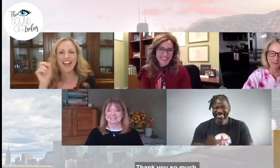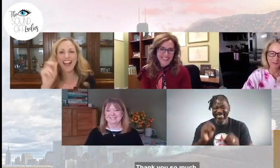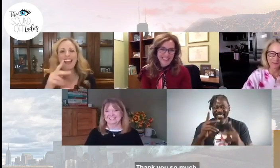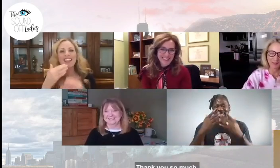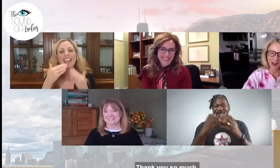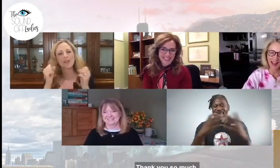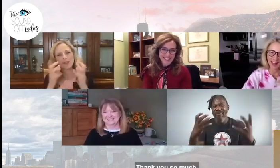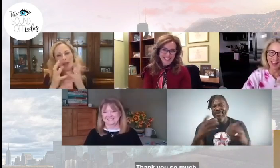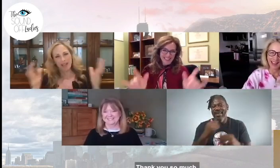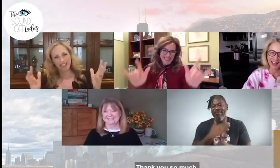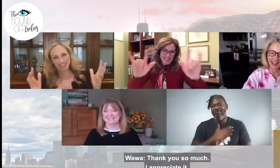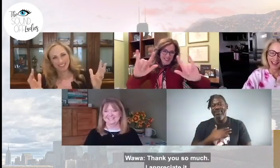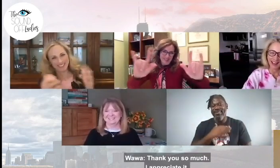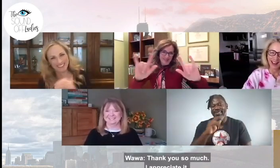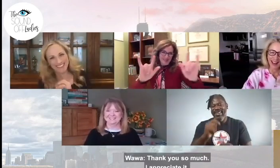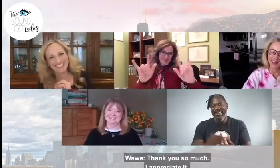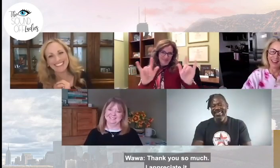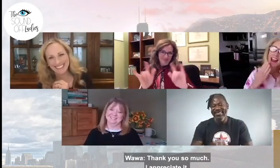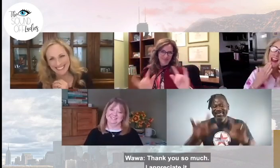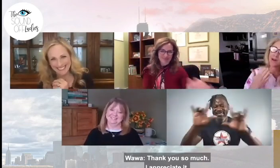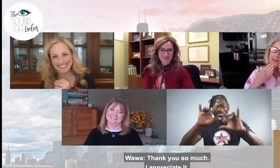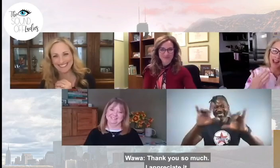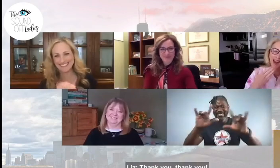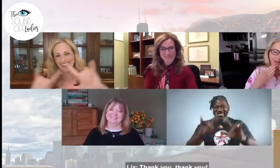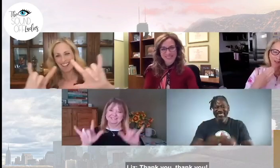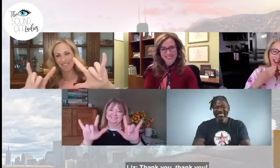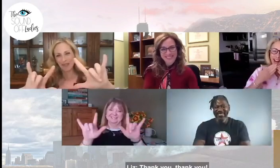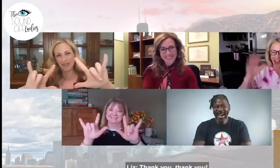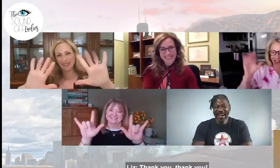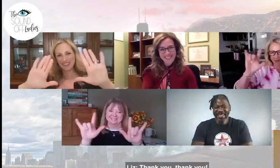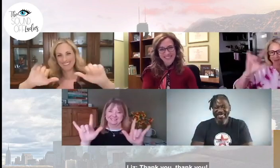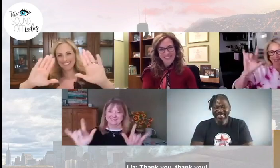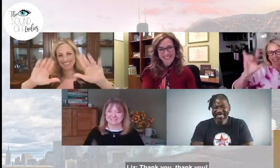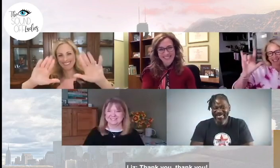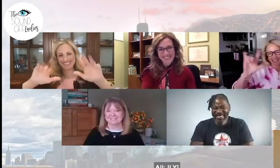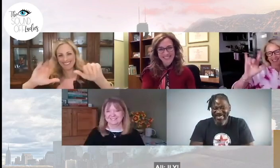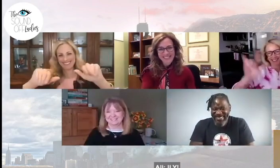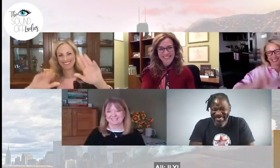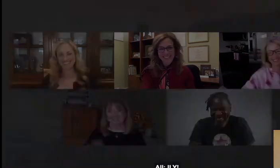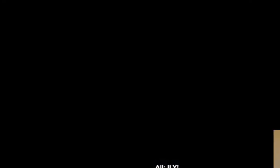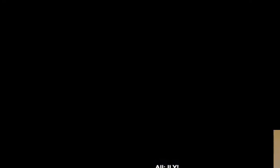Thank you so much. Bye. Love you. Thank you so much.